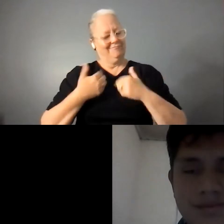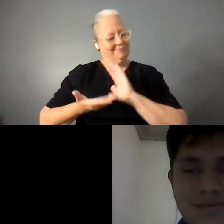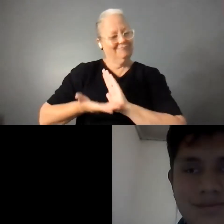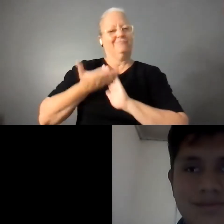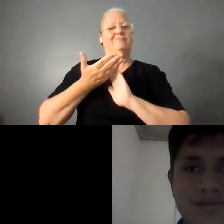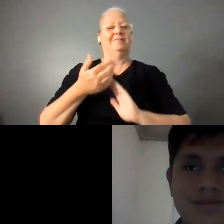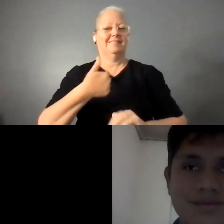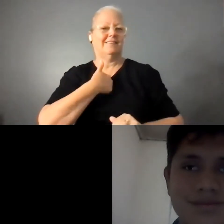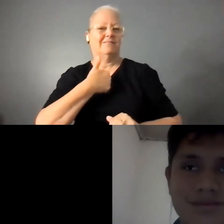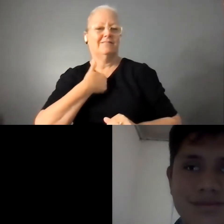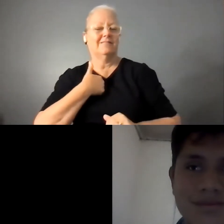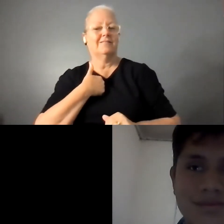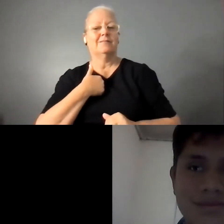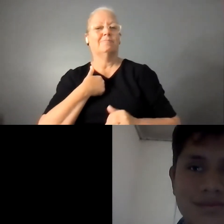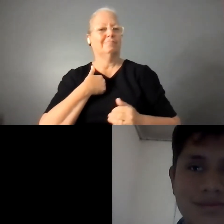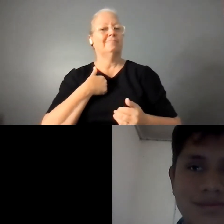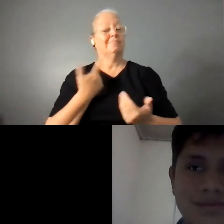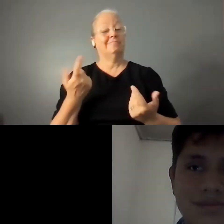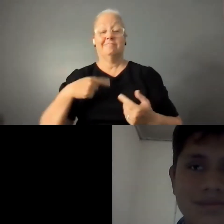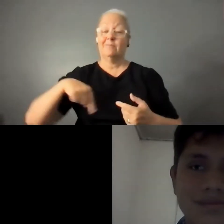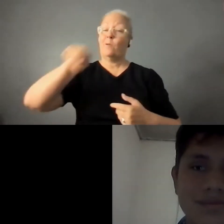we're all equal. Thank you.